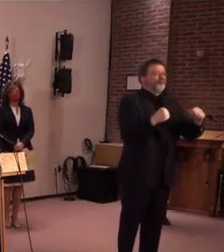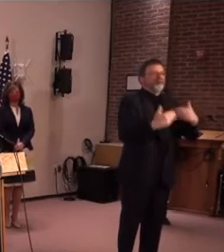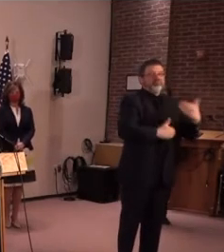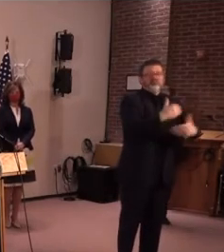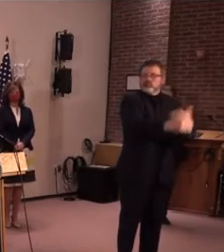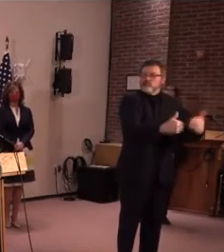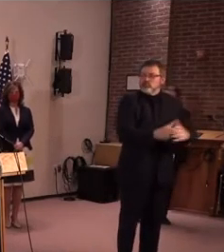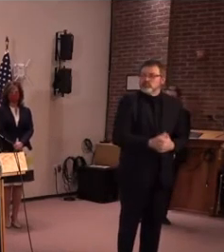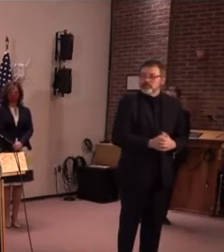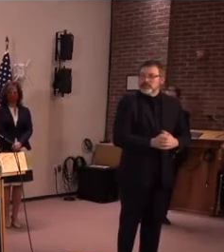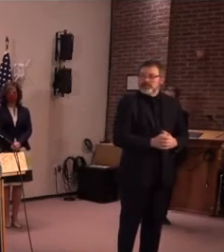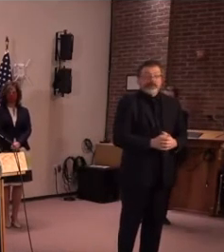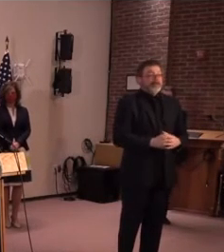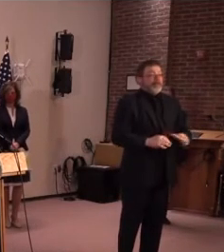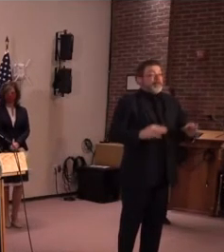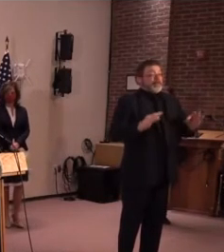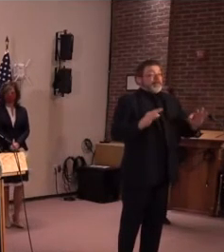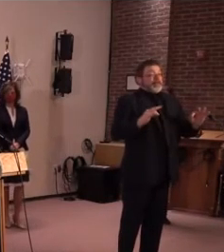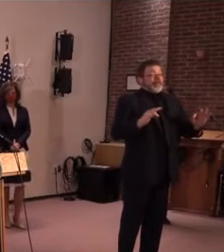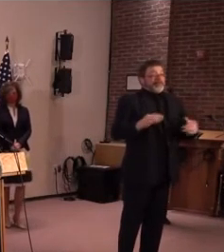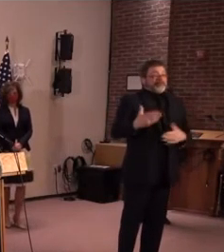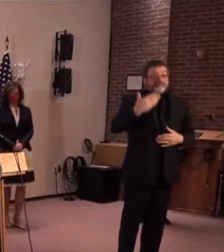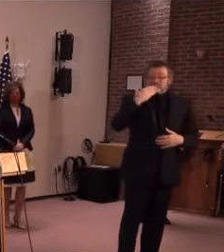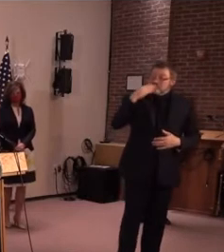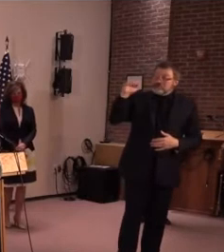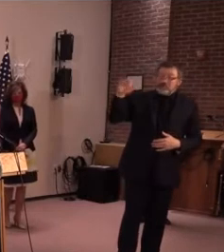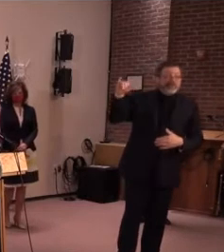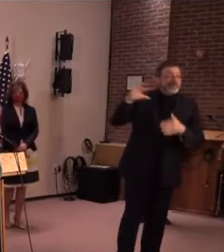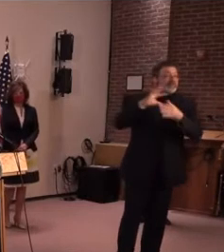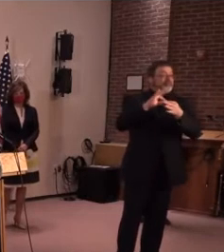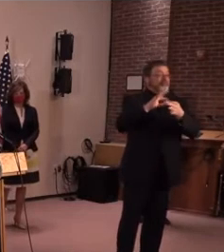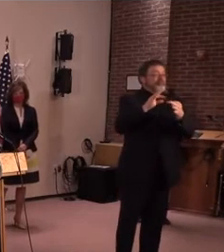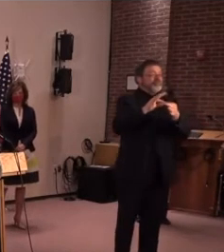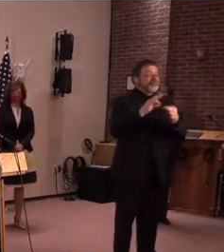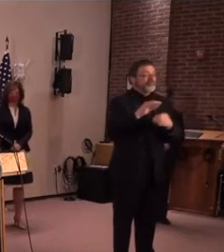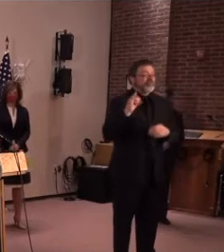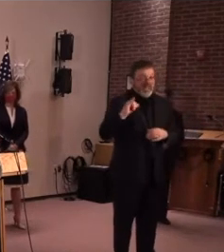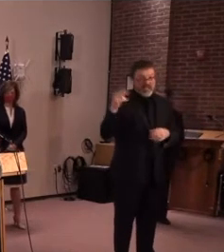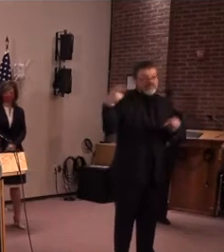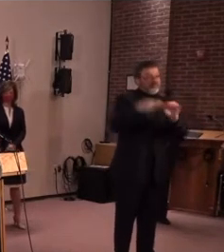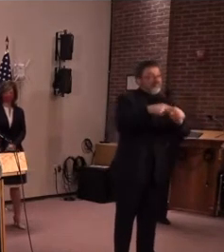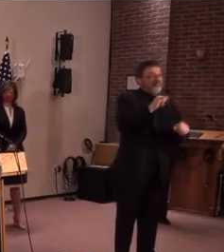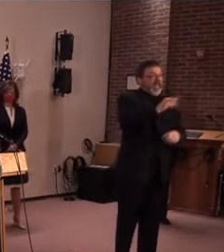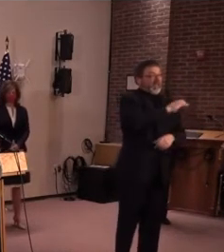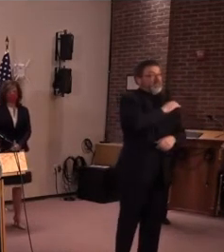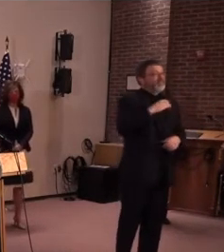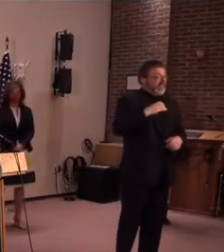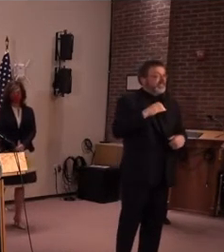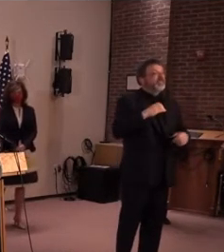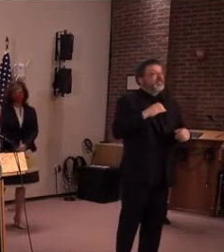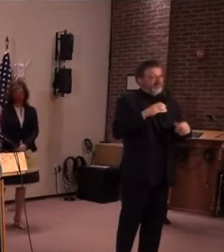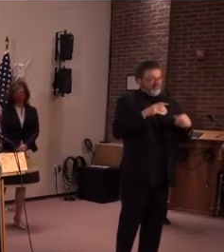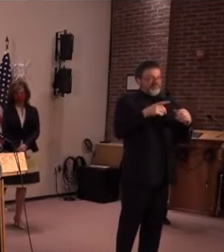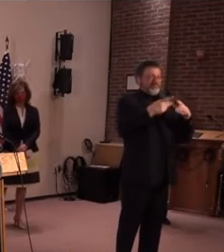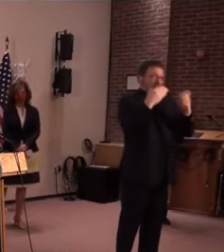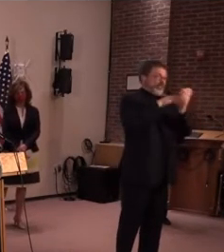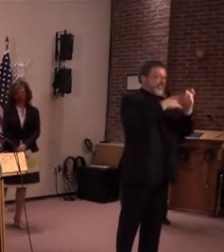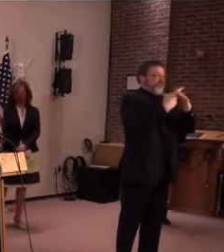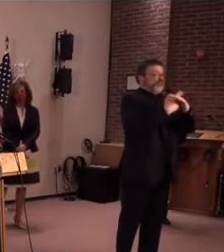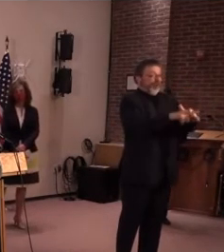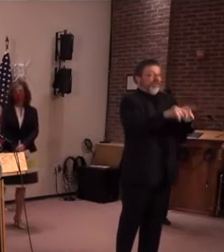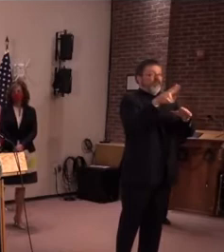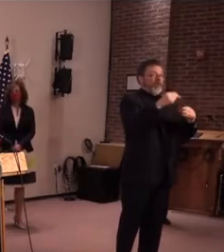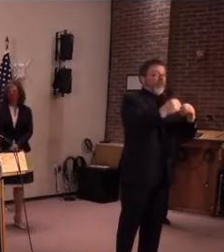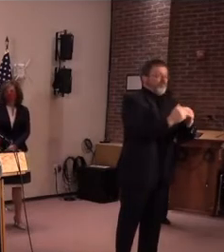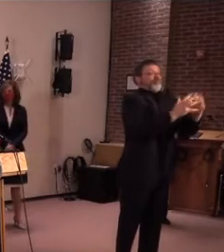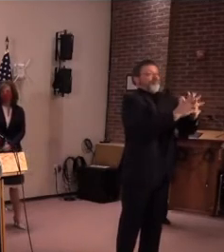only for your service on Restart on the committee, but also for lending us so many employees during our